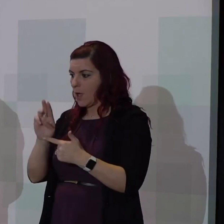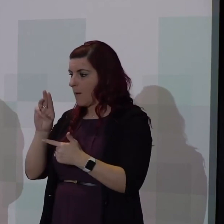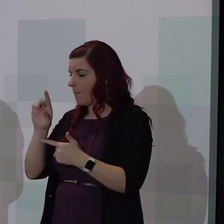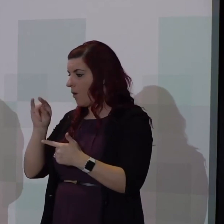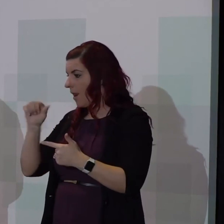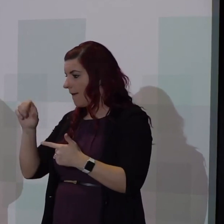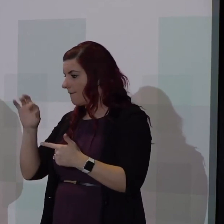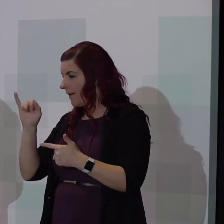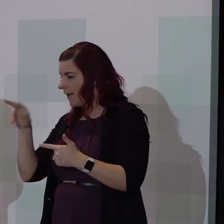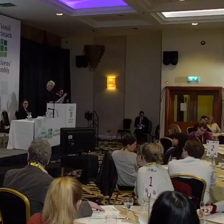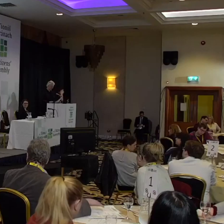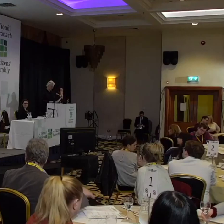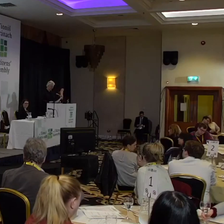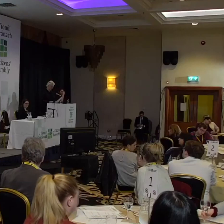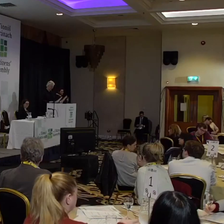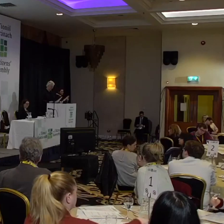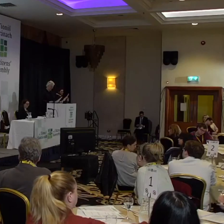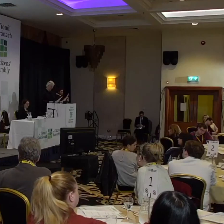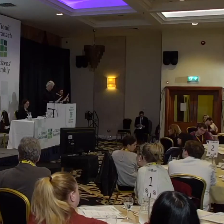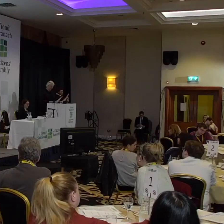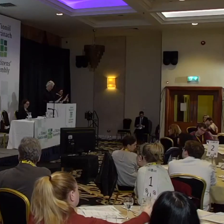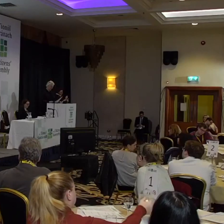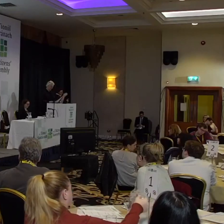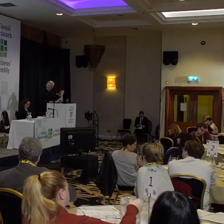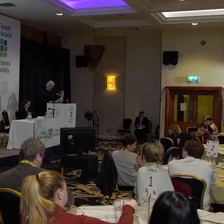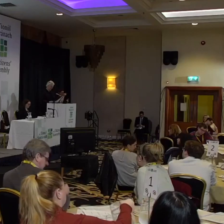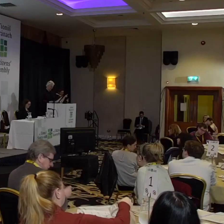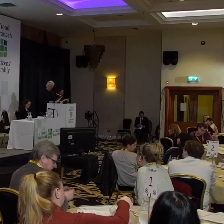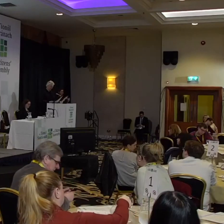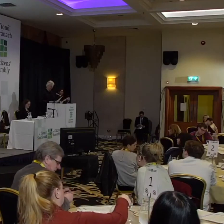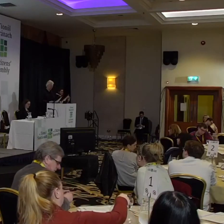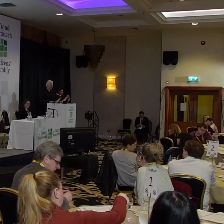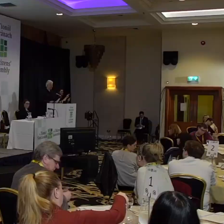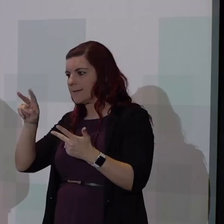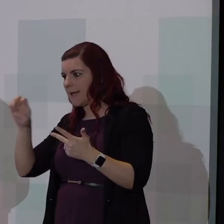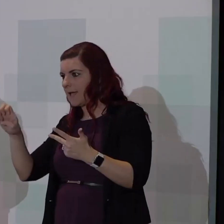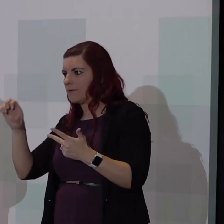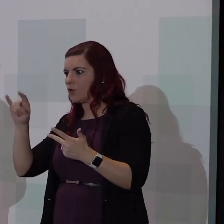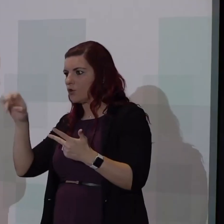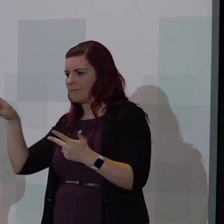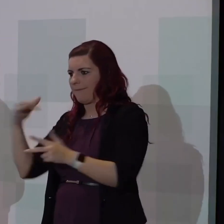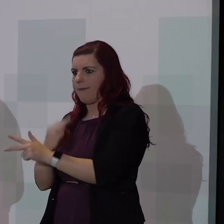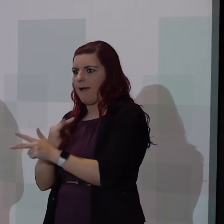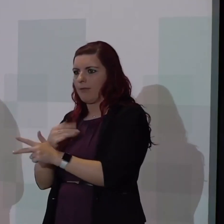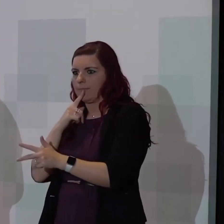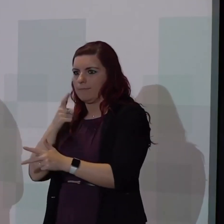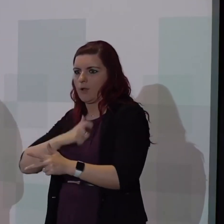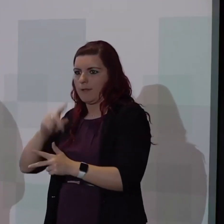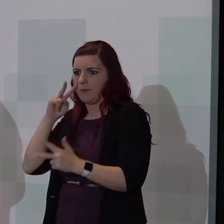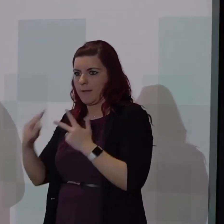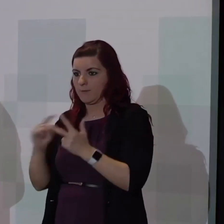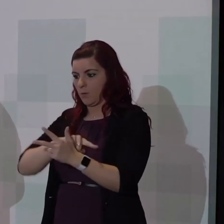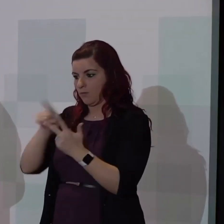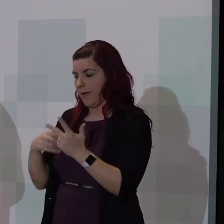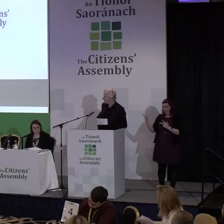who is the Chief Executive of LGBT Ireland. And then from Dave Saunders, who will give his perspective as a father. So I'd like to invite now